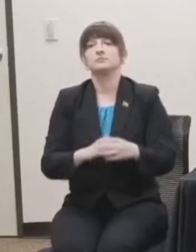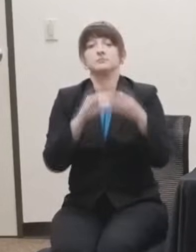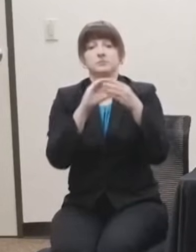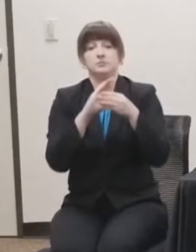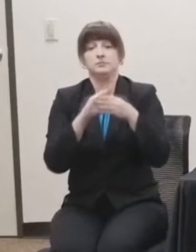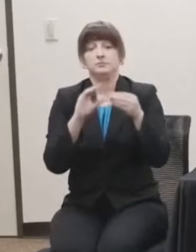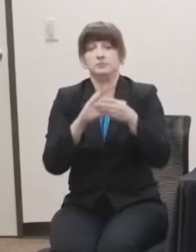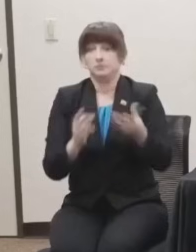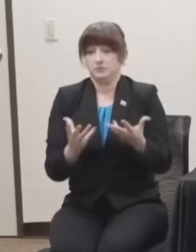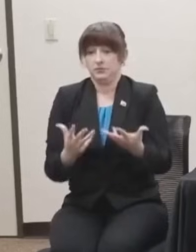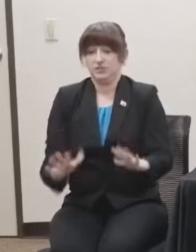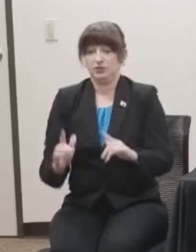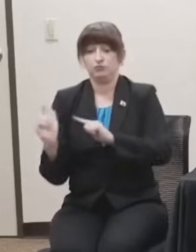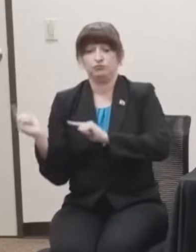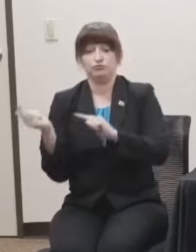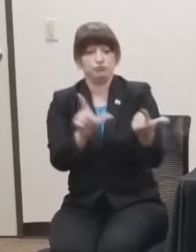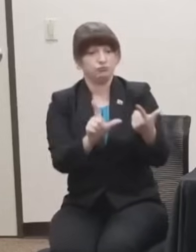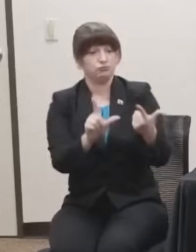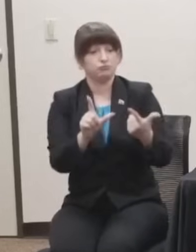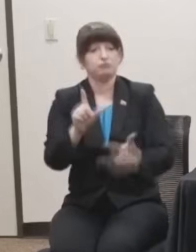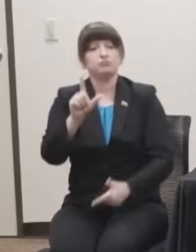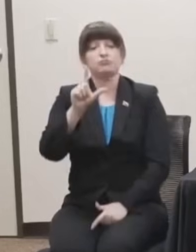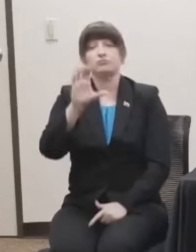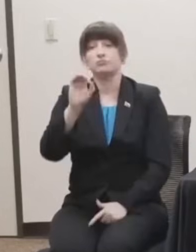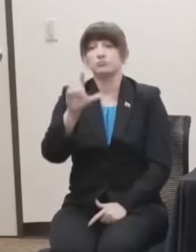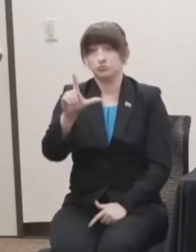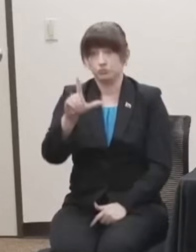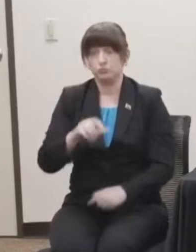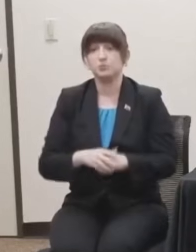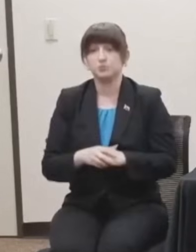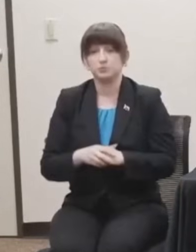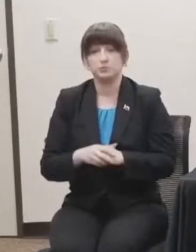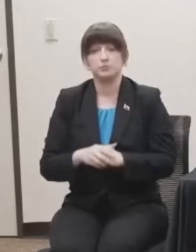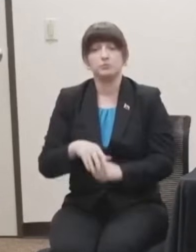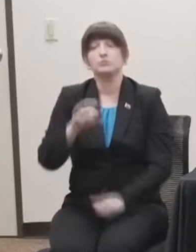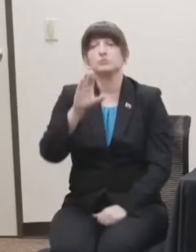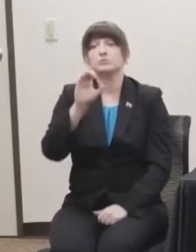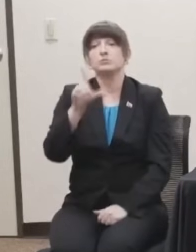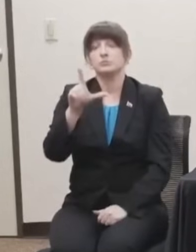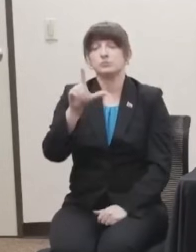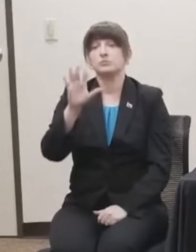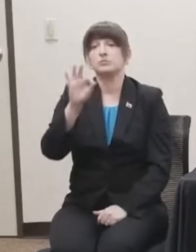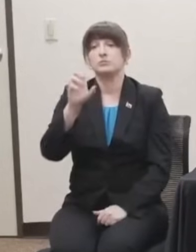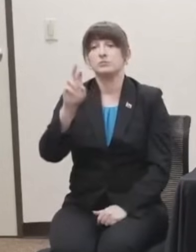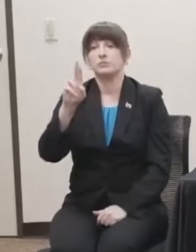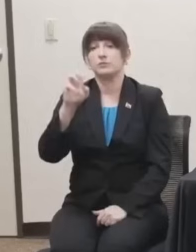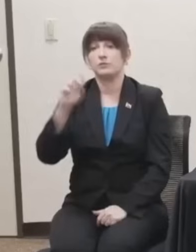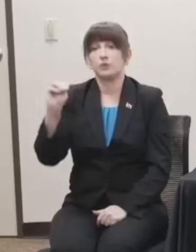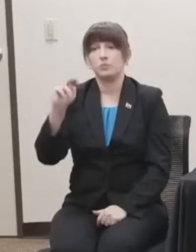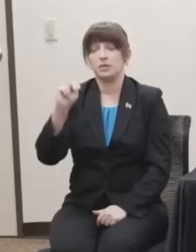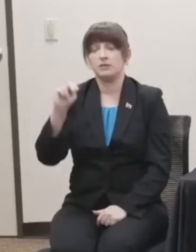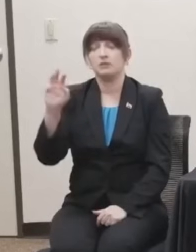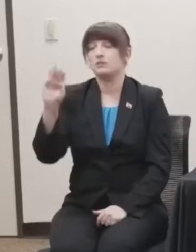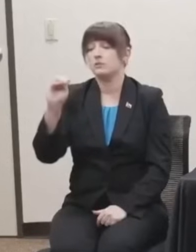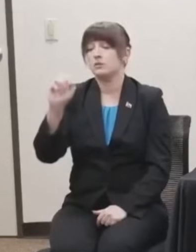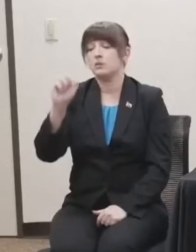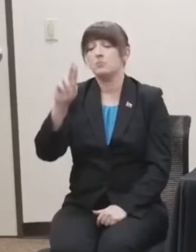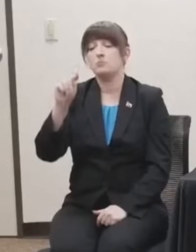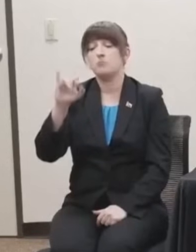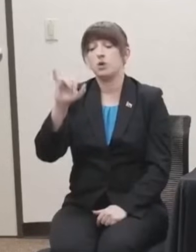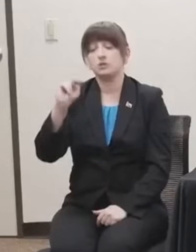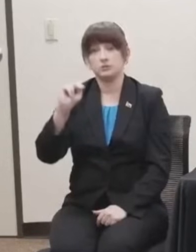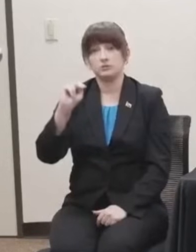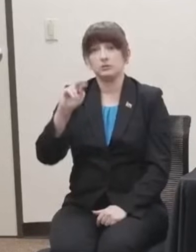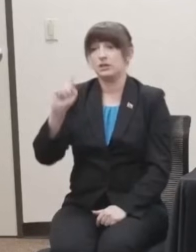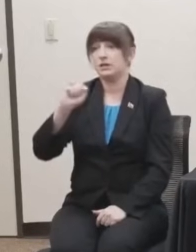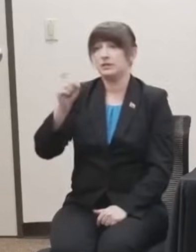I think, pass it to you, Colonel. Yes, sir. Colonel Freeman Martin of the Texas Department of Public Safety. It's been a tough